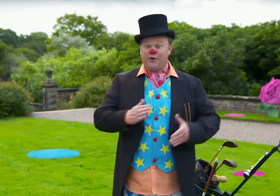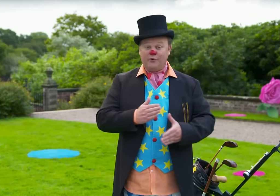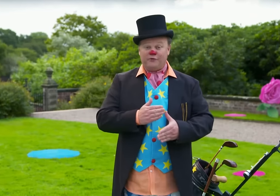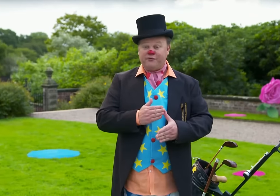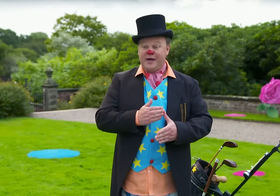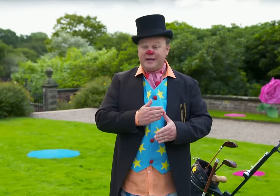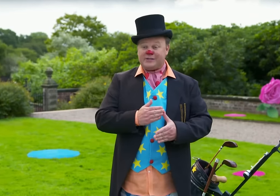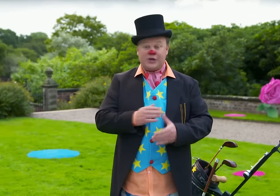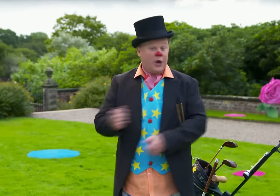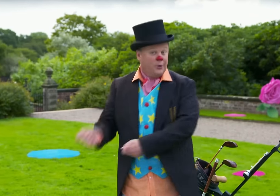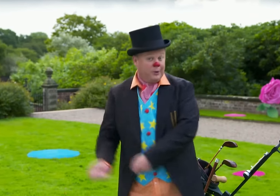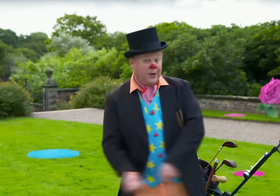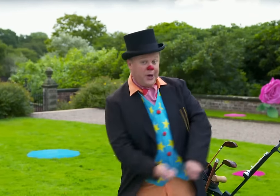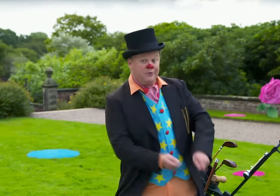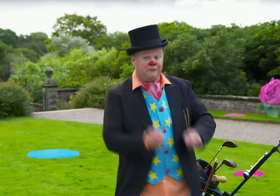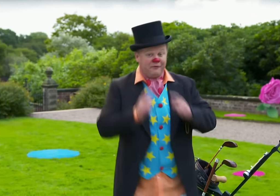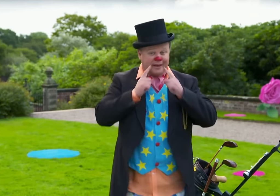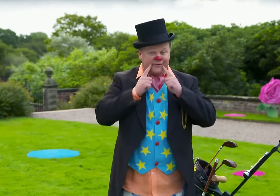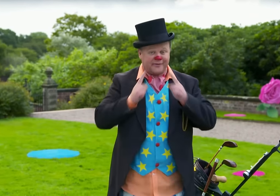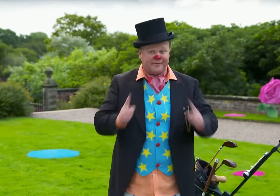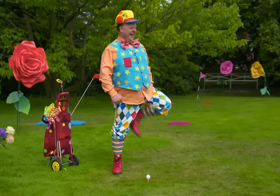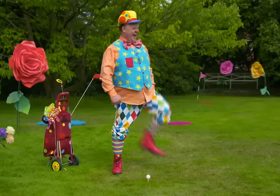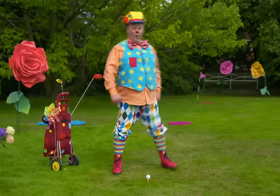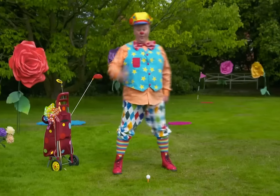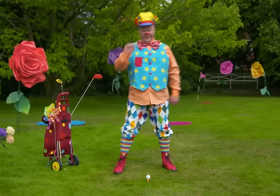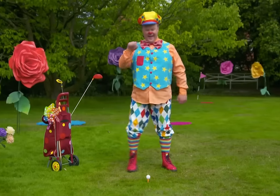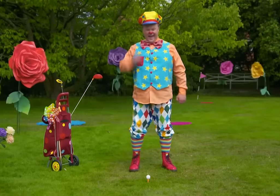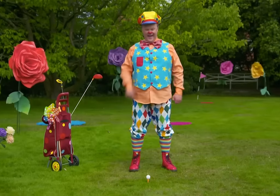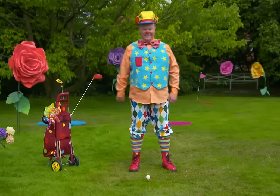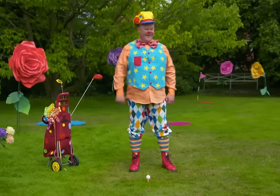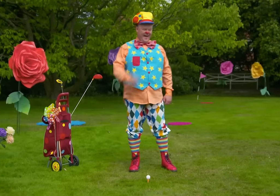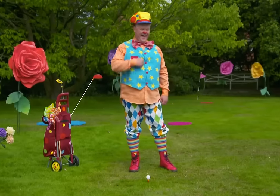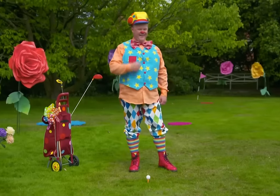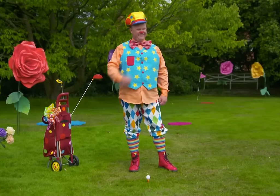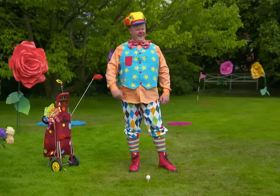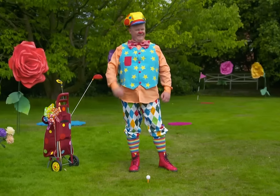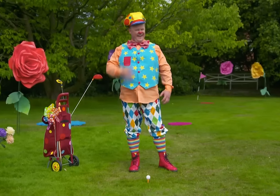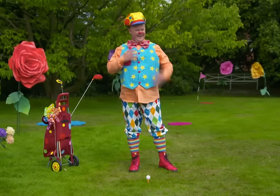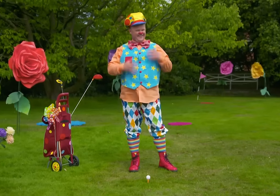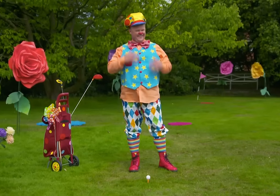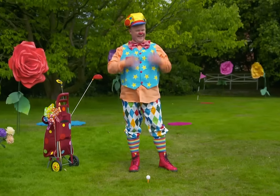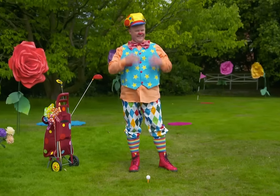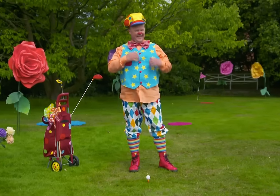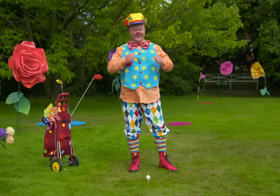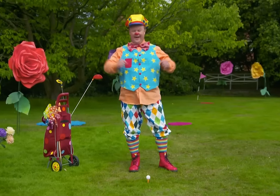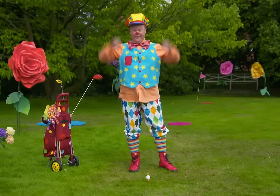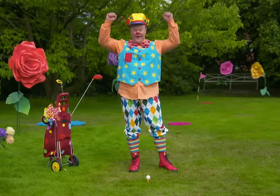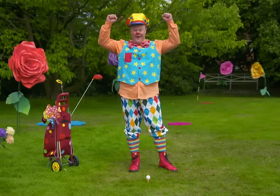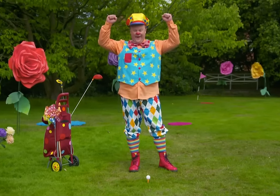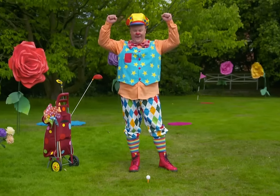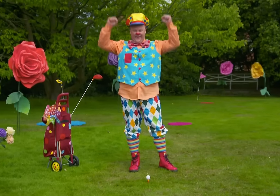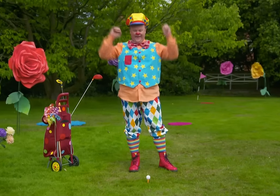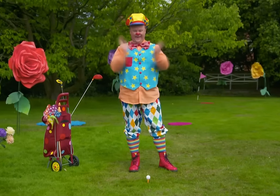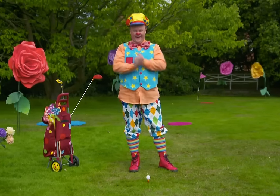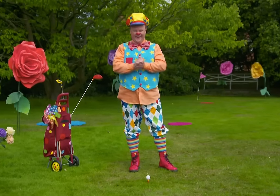Your first golf lesson. Oh, yes, I'm very excited. Woohoo!